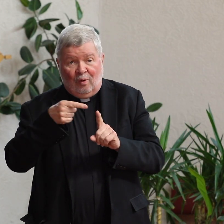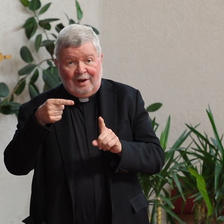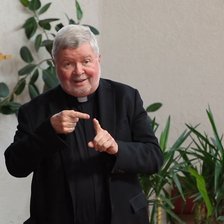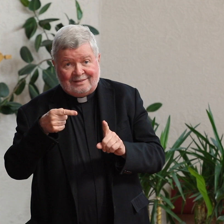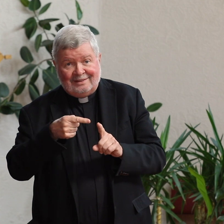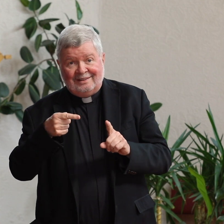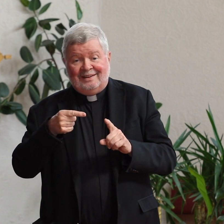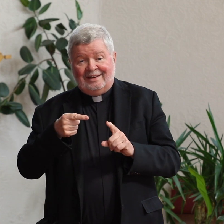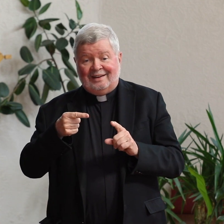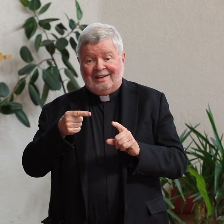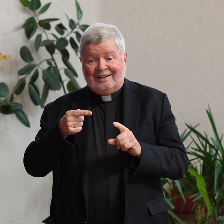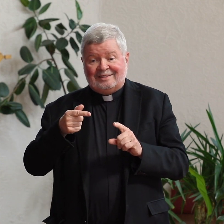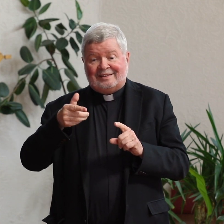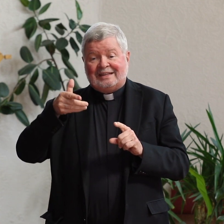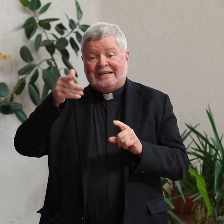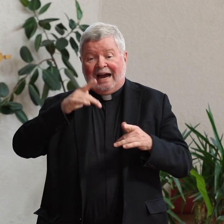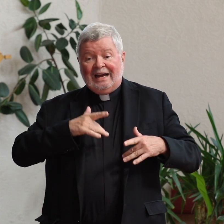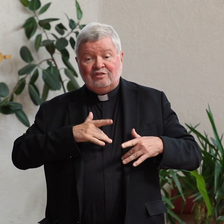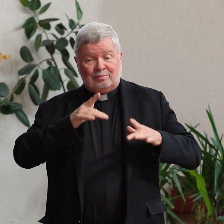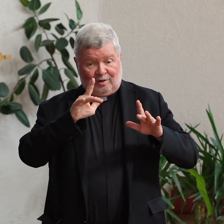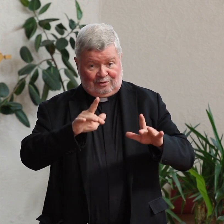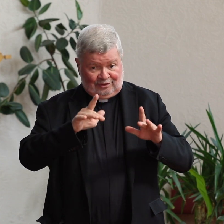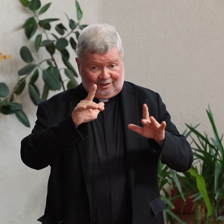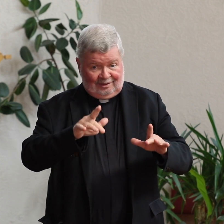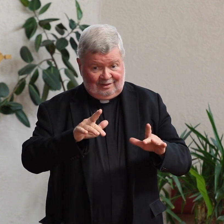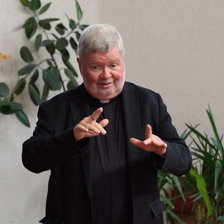point is that God's mercy